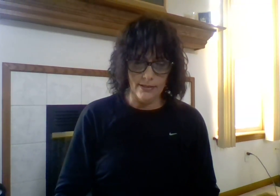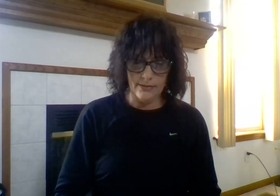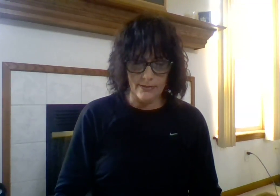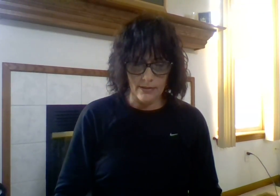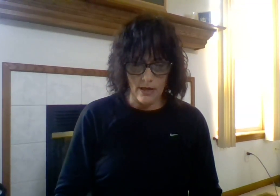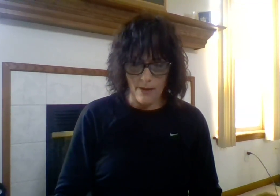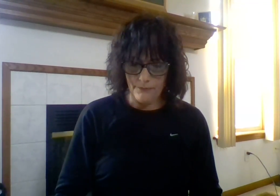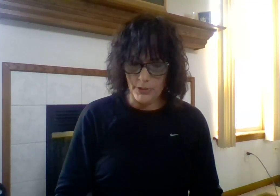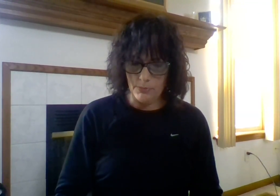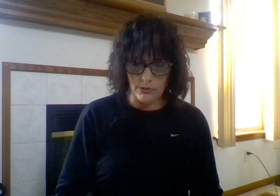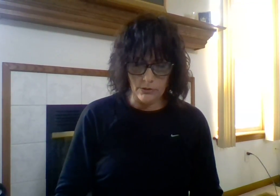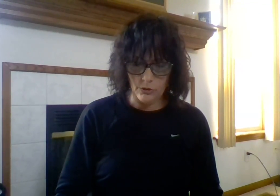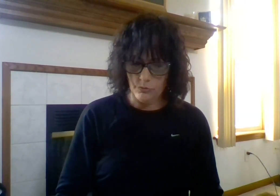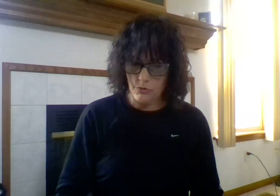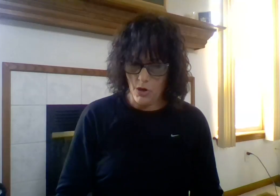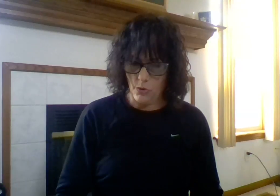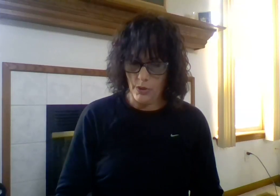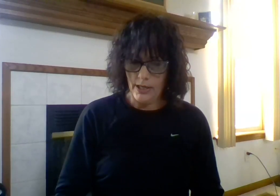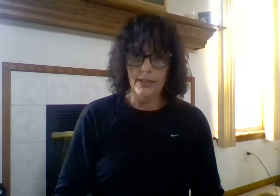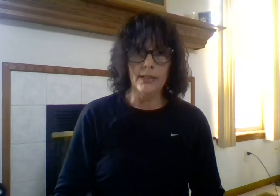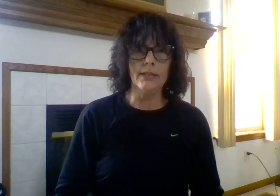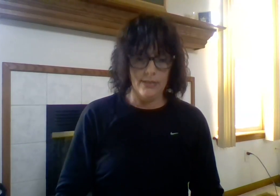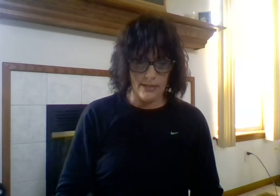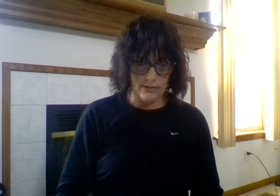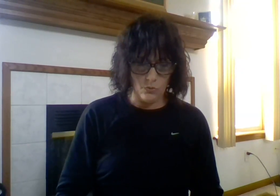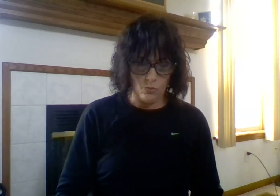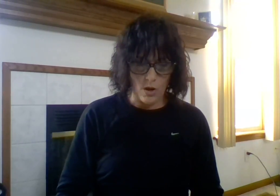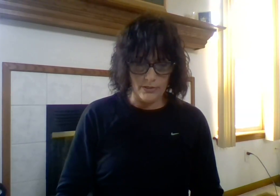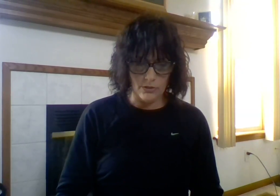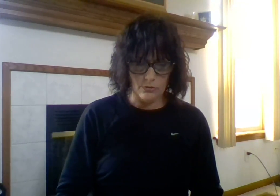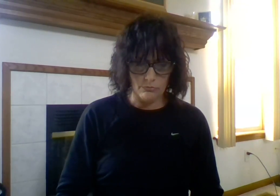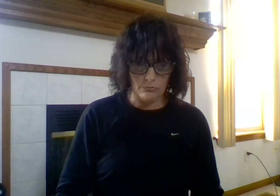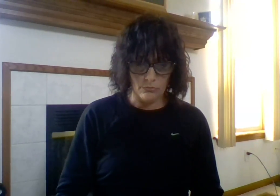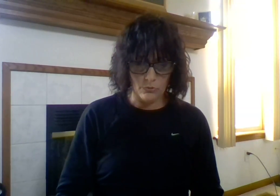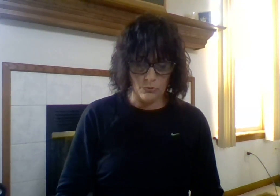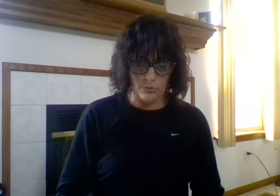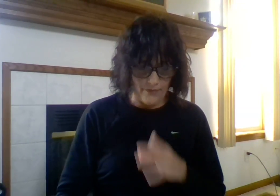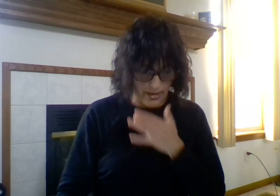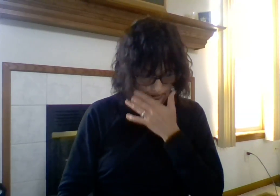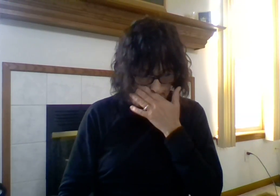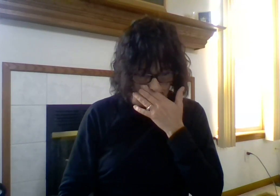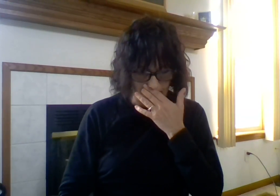is comfortable to know he doesn't want revenge.